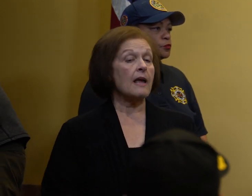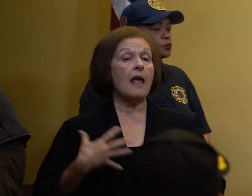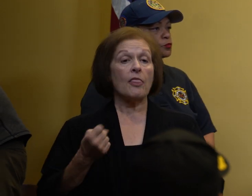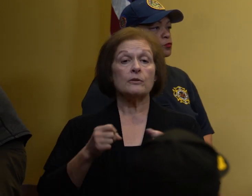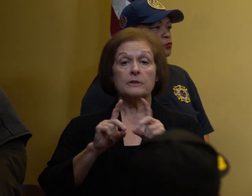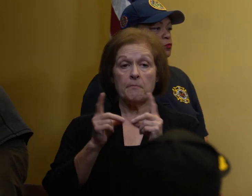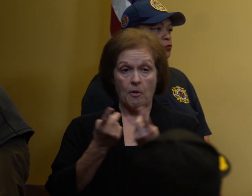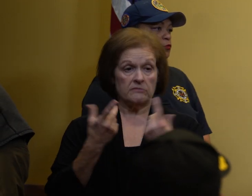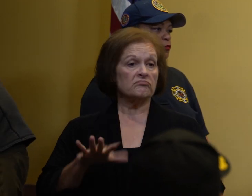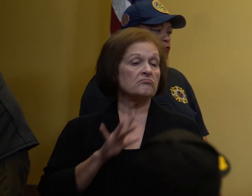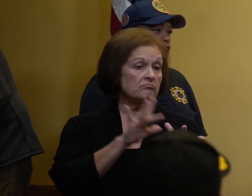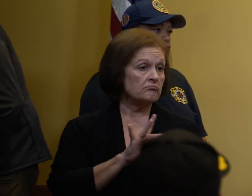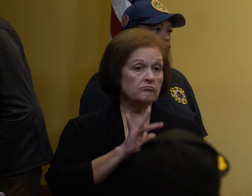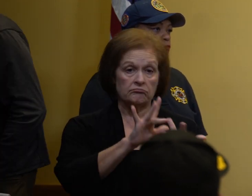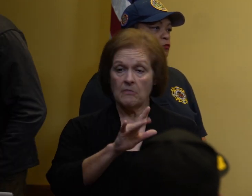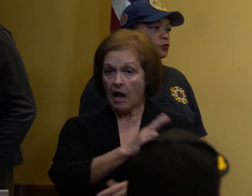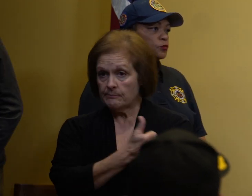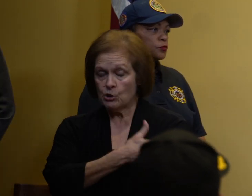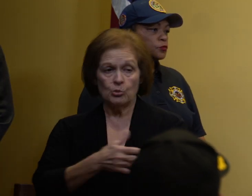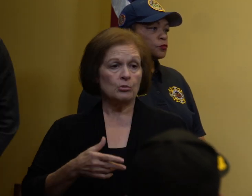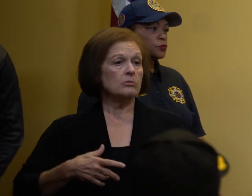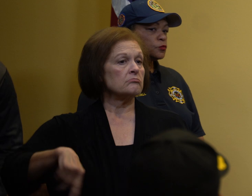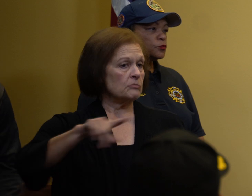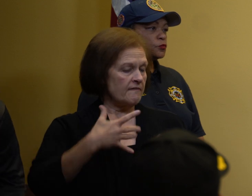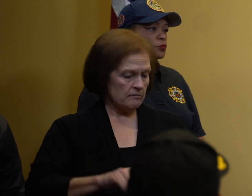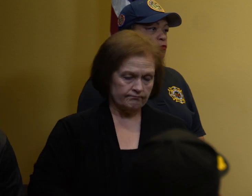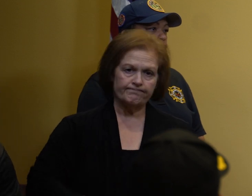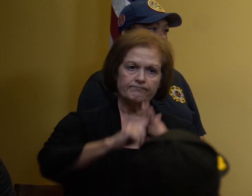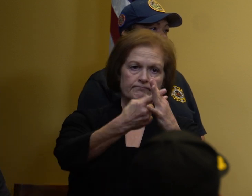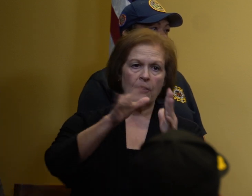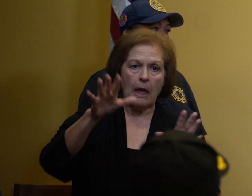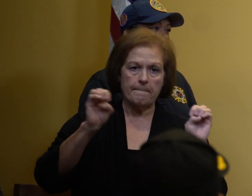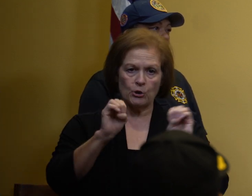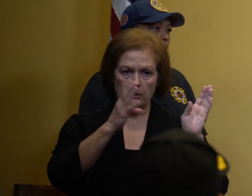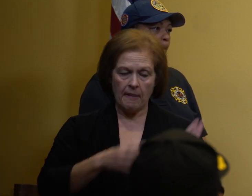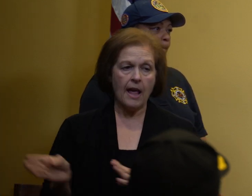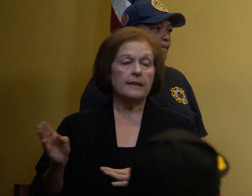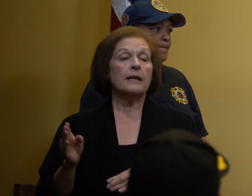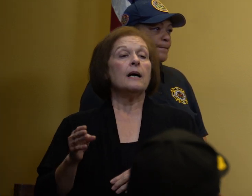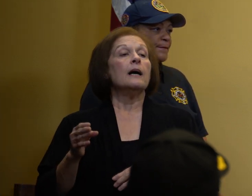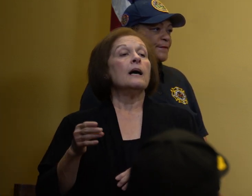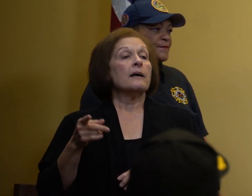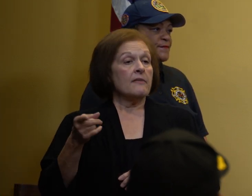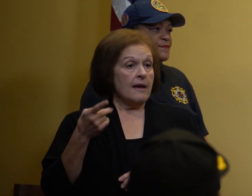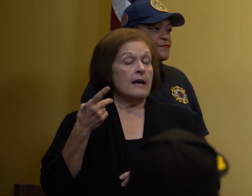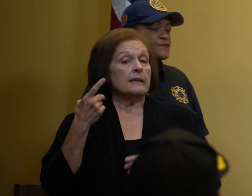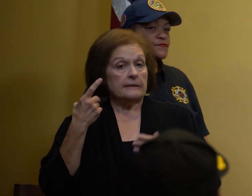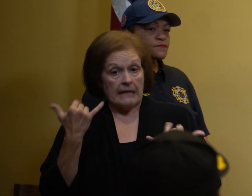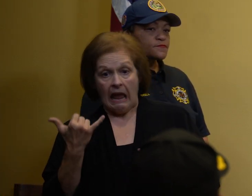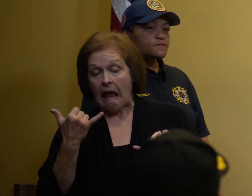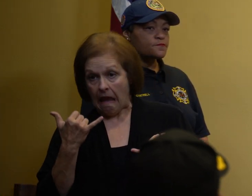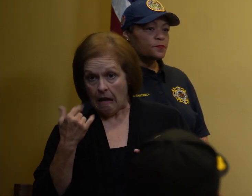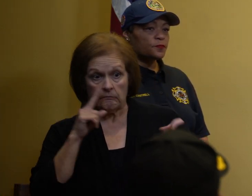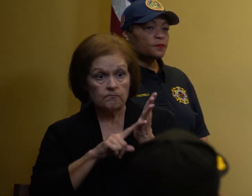department has been in contact with all of our local hospitals. They have activated their emergency plans. They are identifying no challenges at this